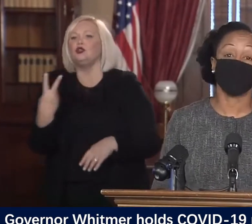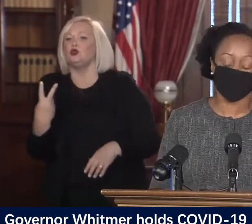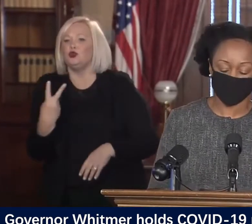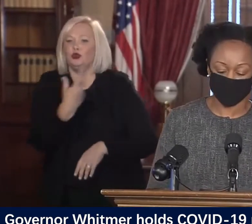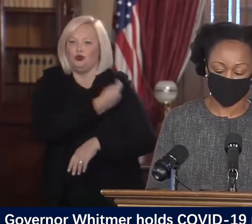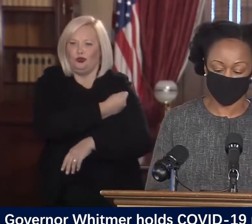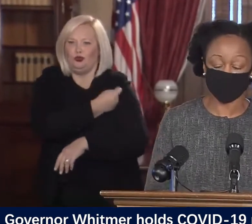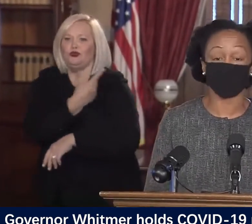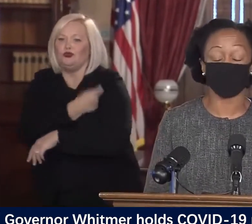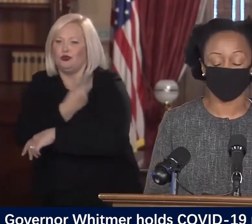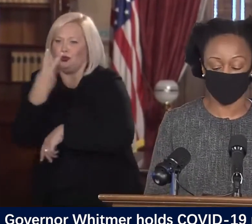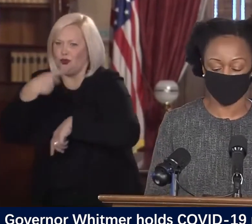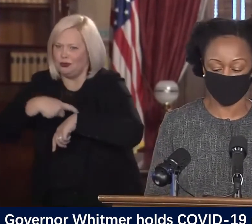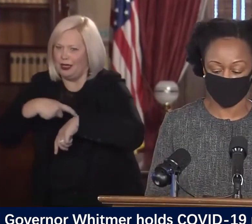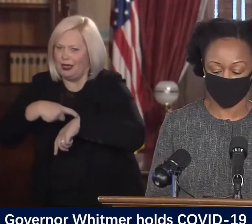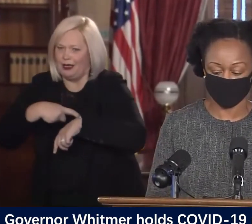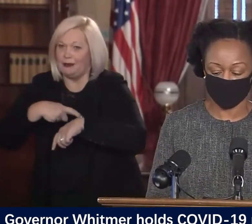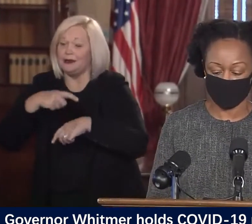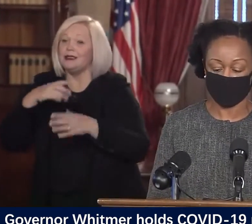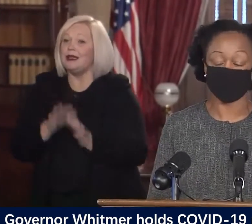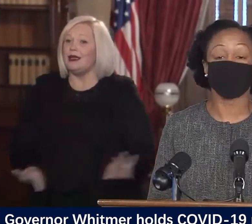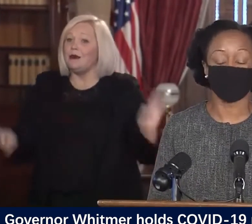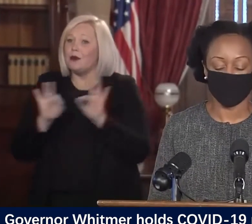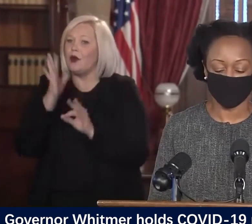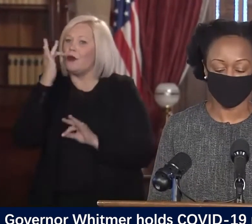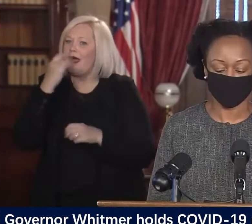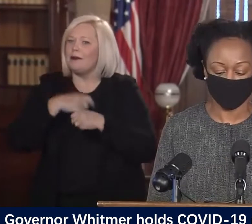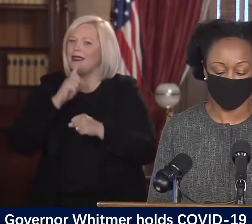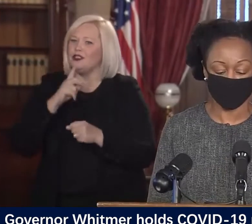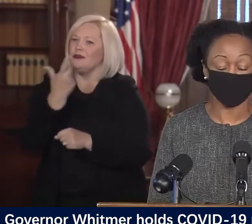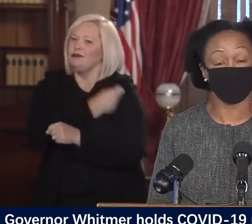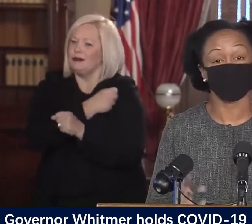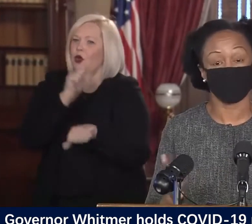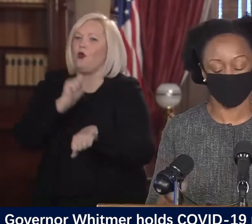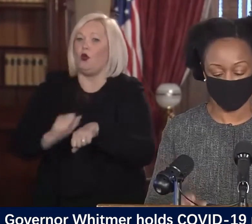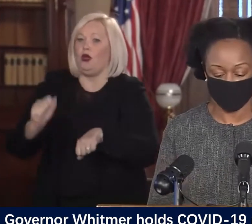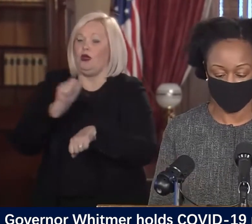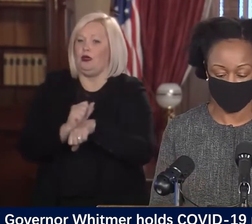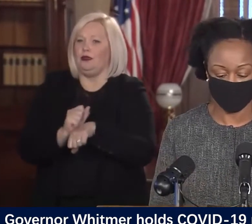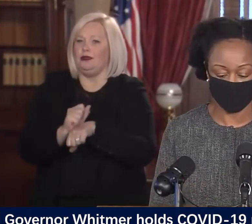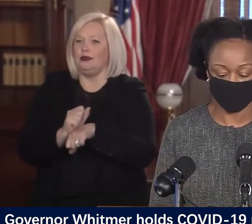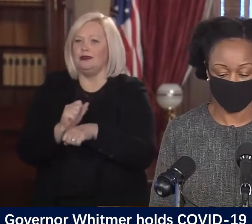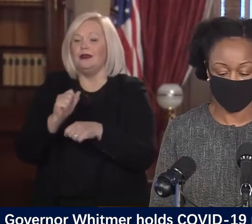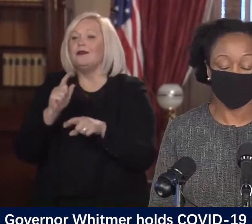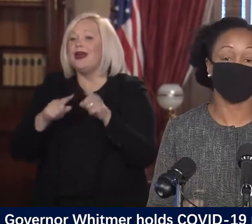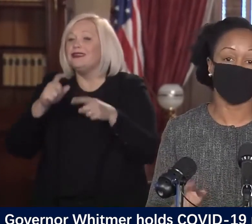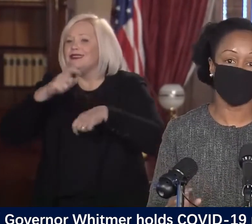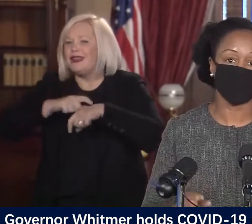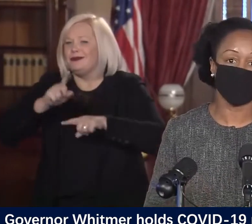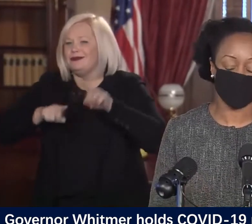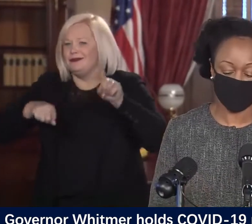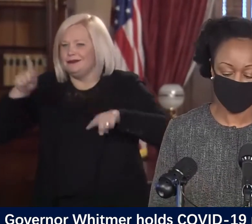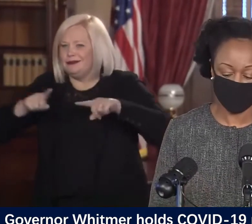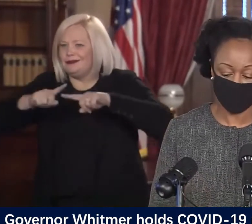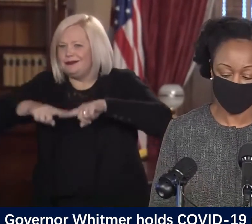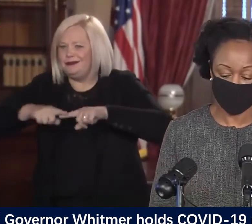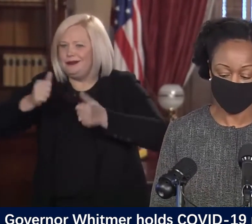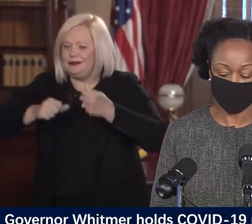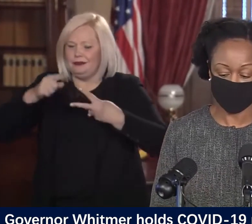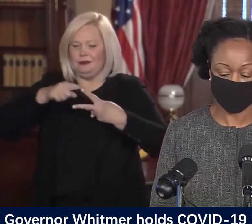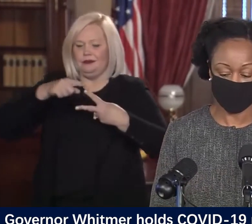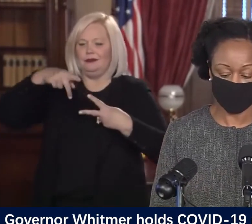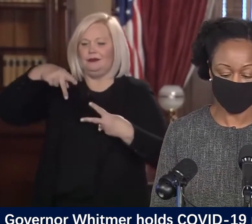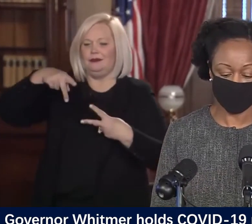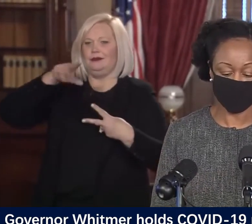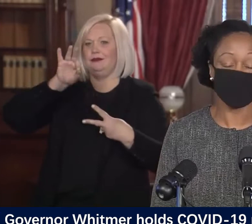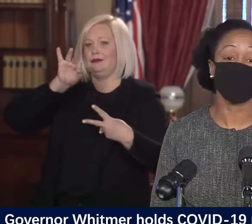This is necessary so that the vaccine is effective, and timing depends on which vaccine you get. The Pfizer vaccine requires